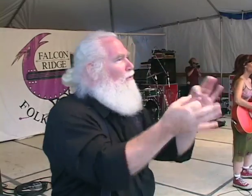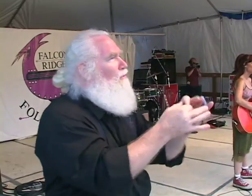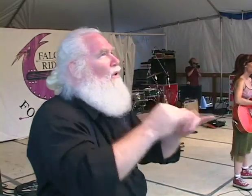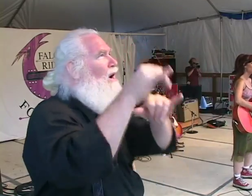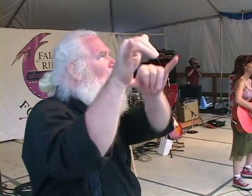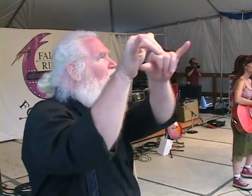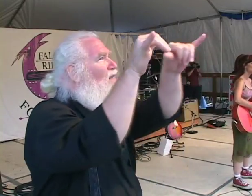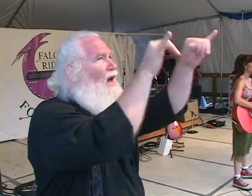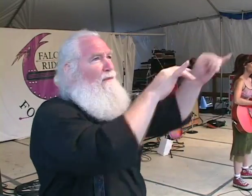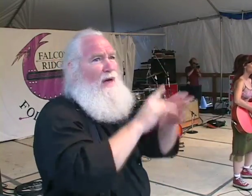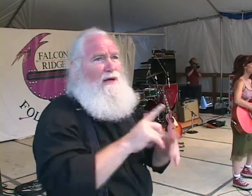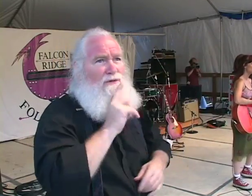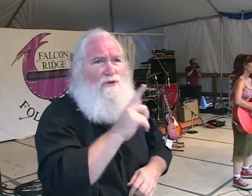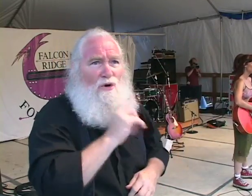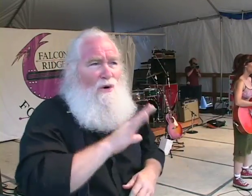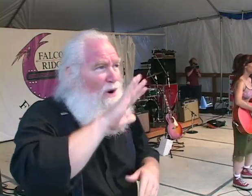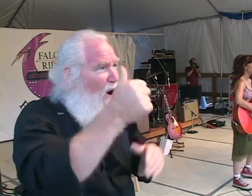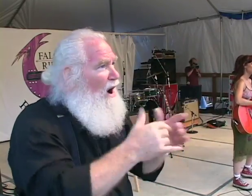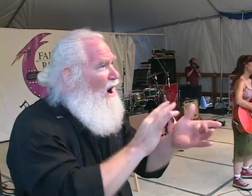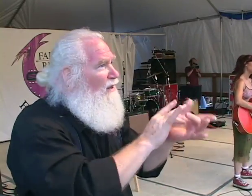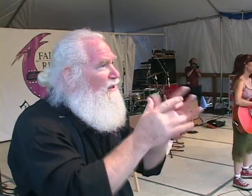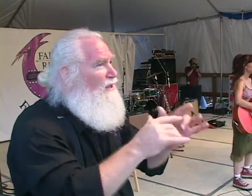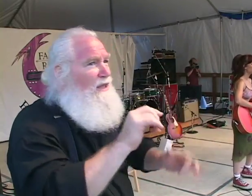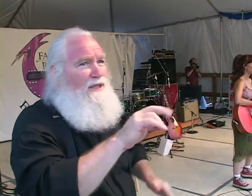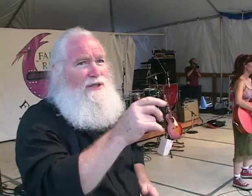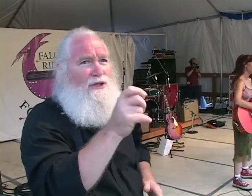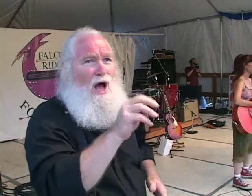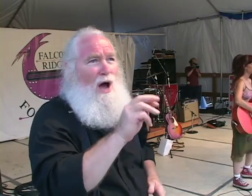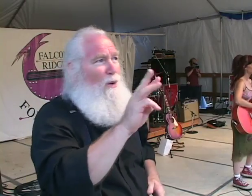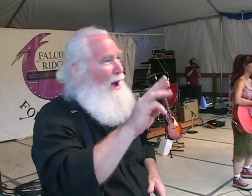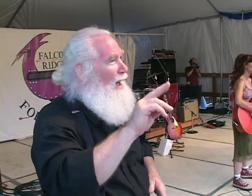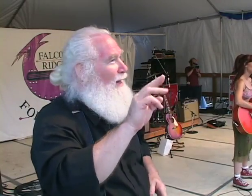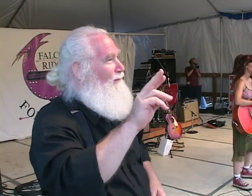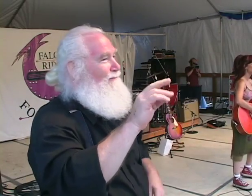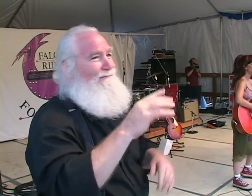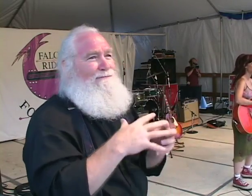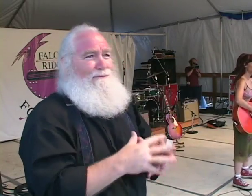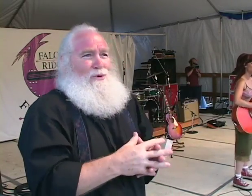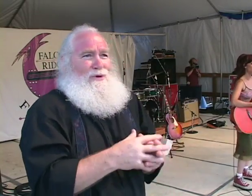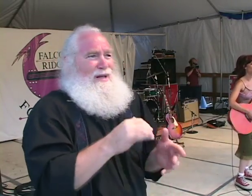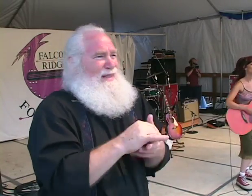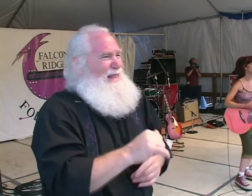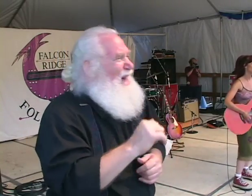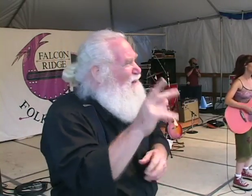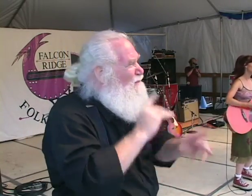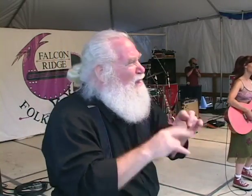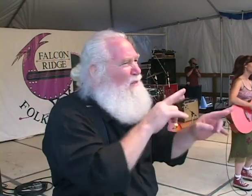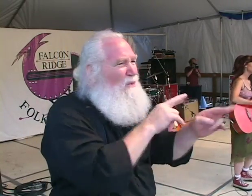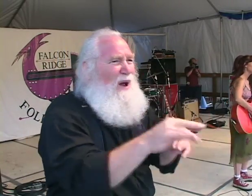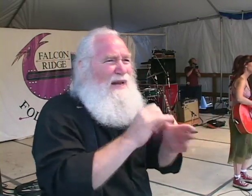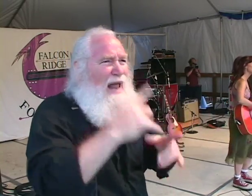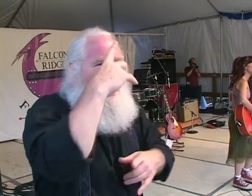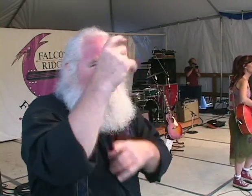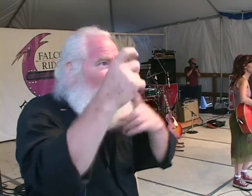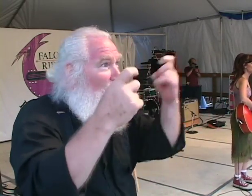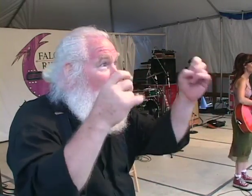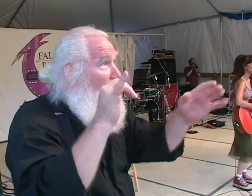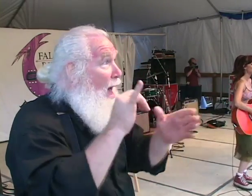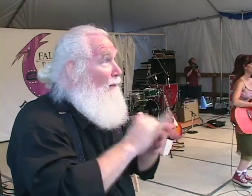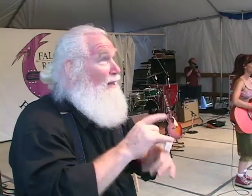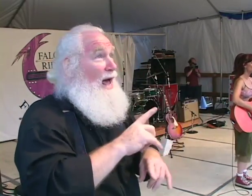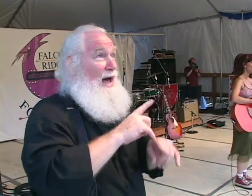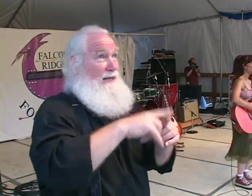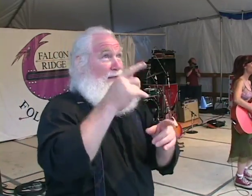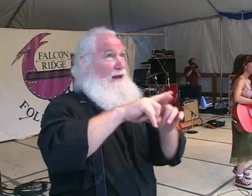Up in the hour where Jesus is from, people get ready, there's a train that's come. Maybe the legend's